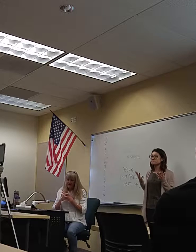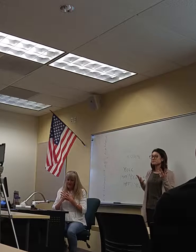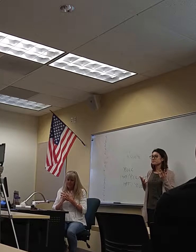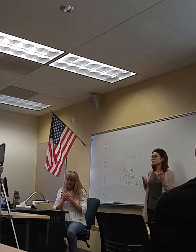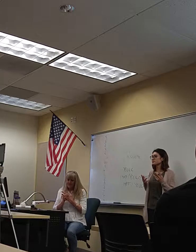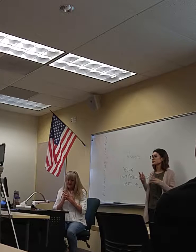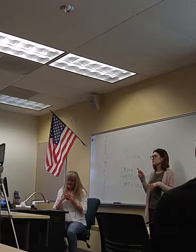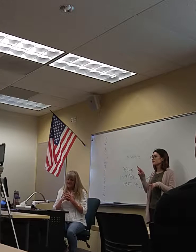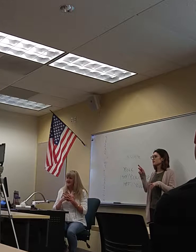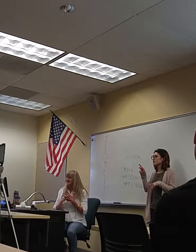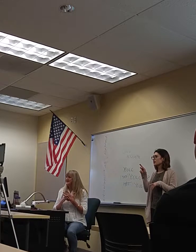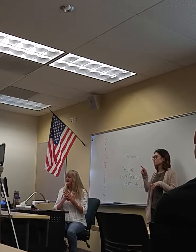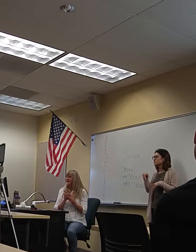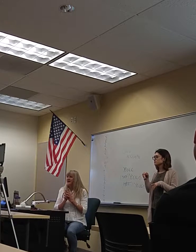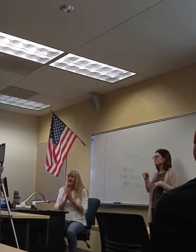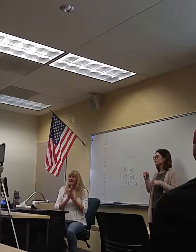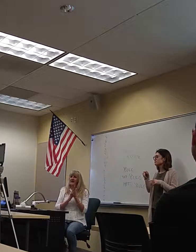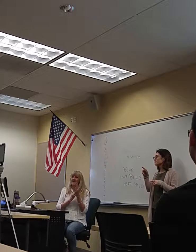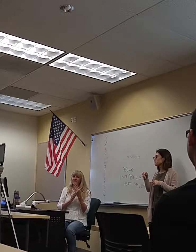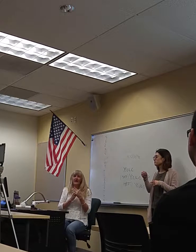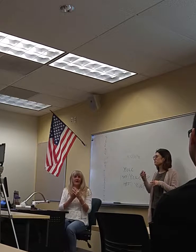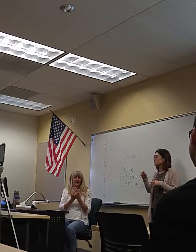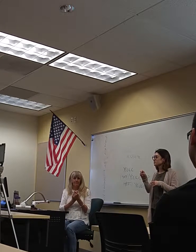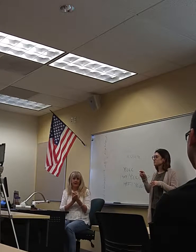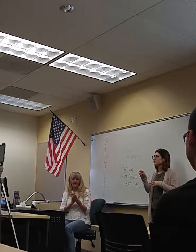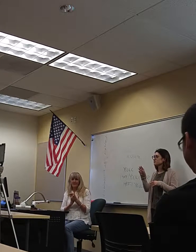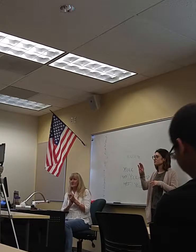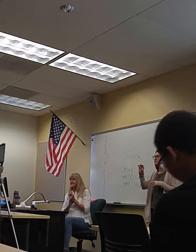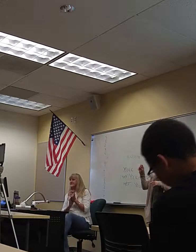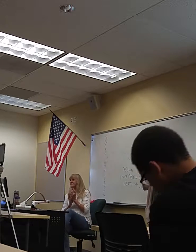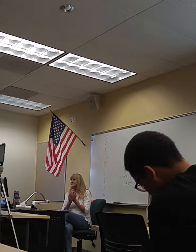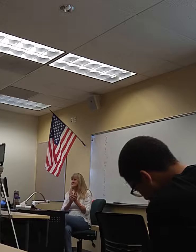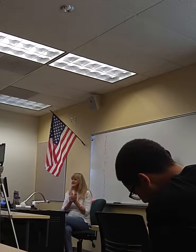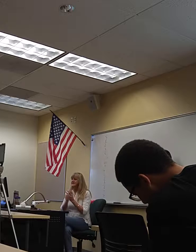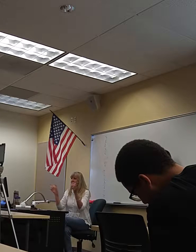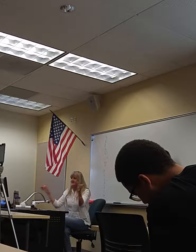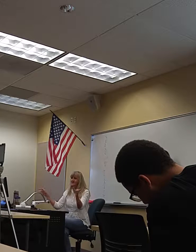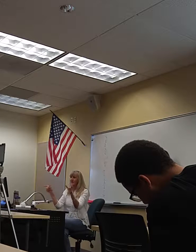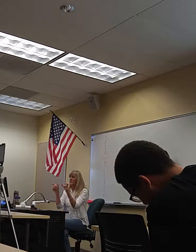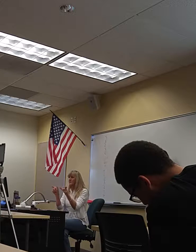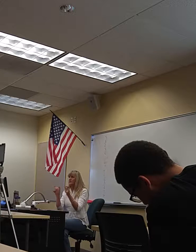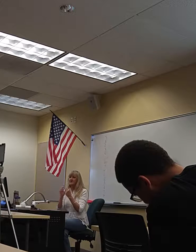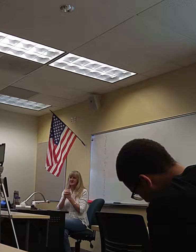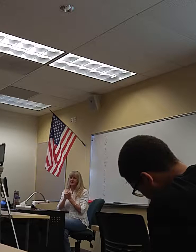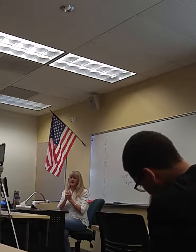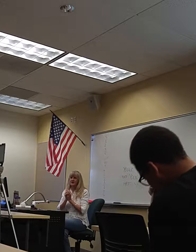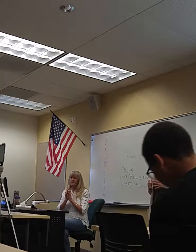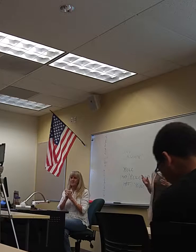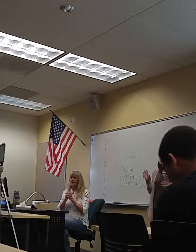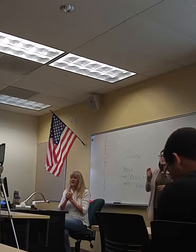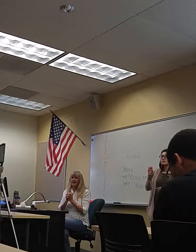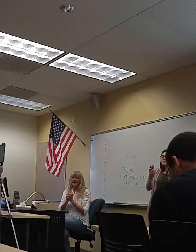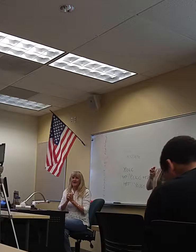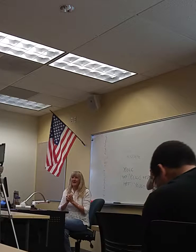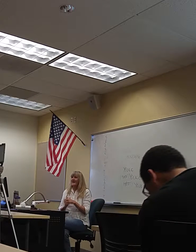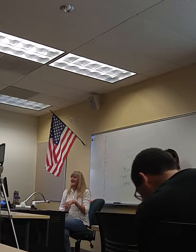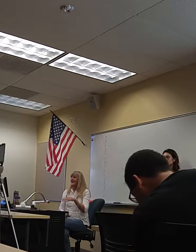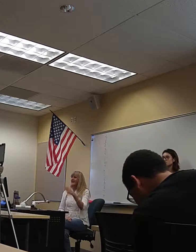phonological processes and compounding processes. Y'all remember this, right? And